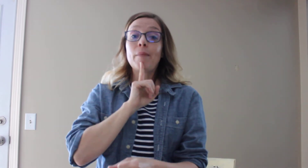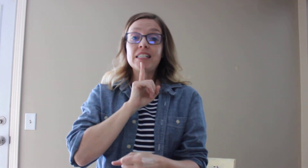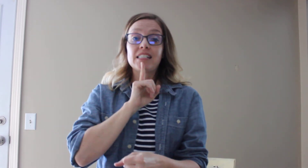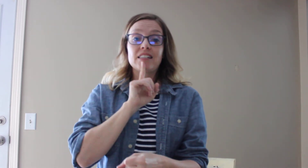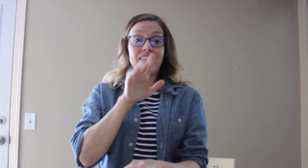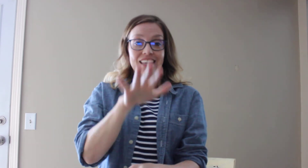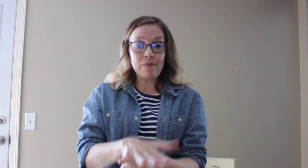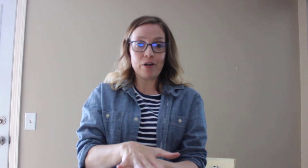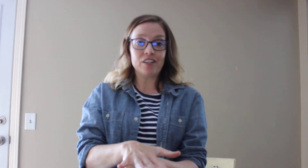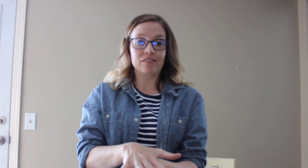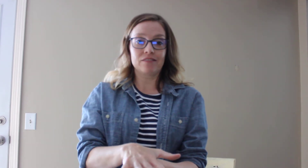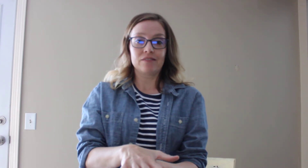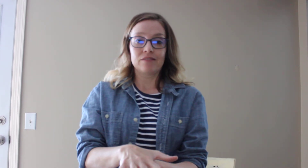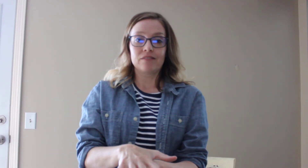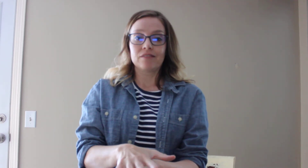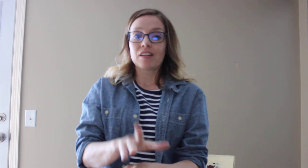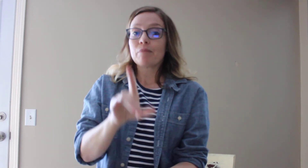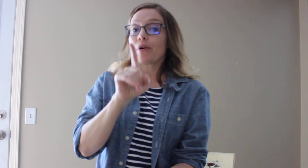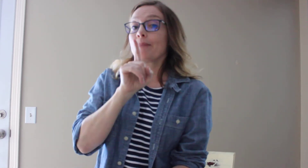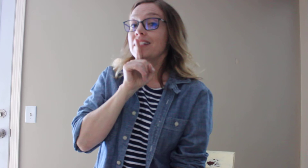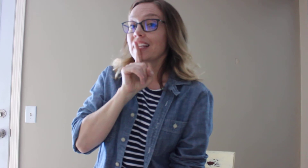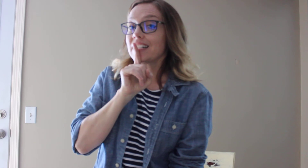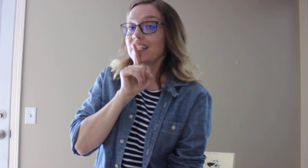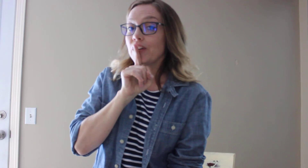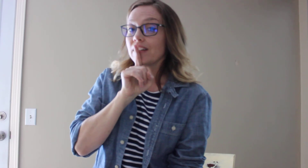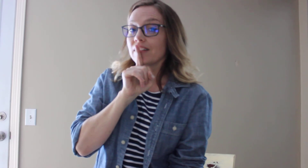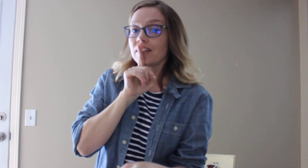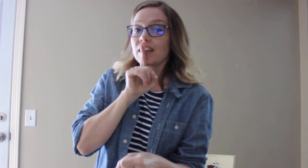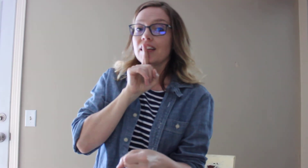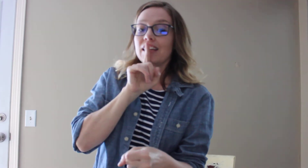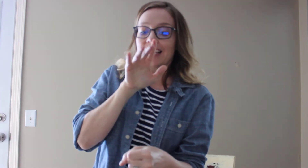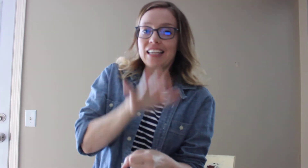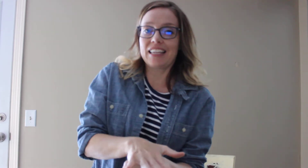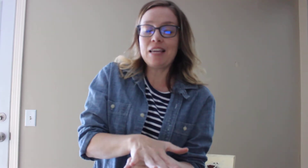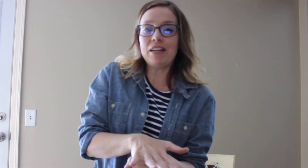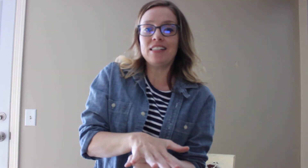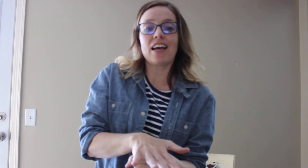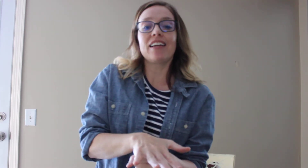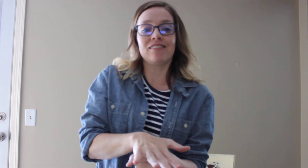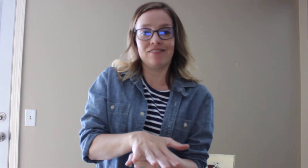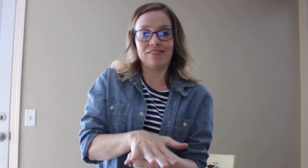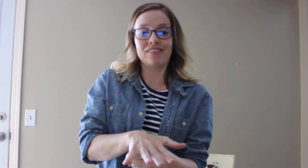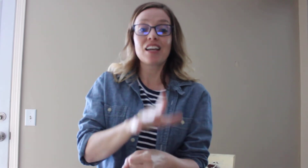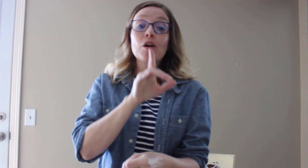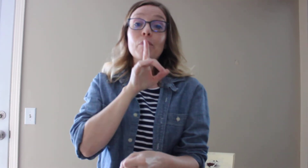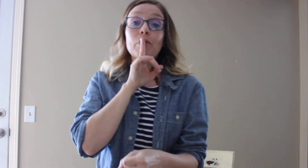Promise keeper. Promise, like a secret. Keep it inside.